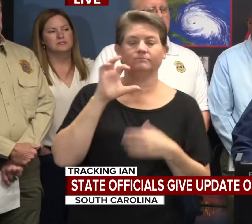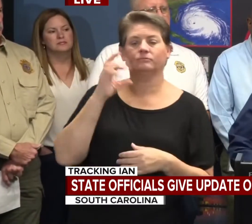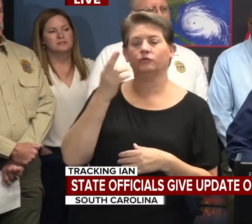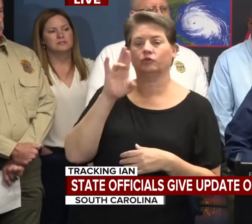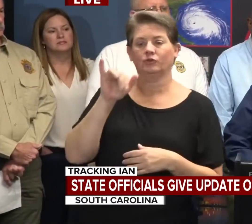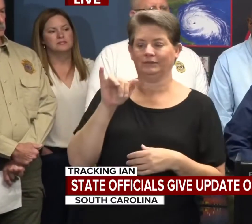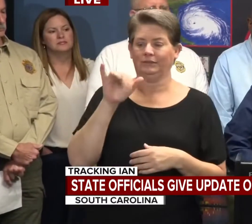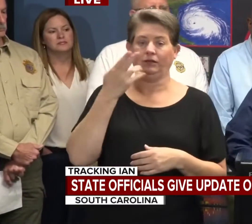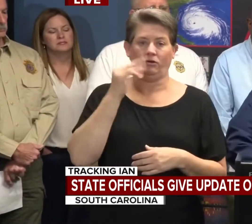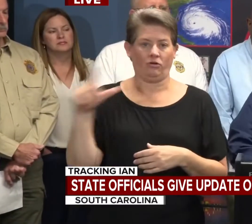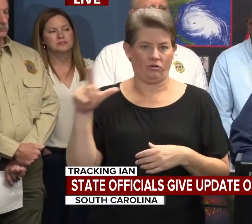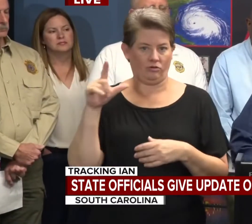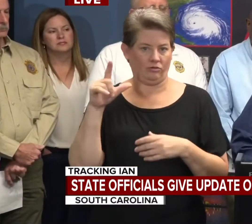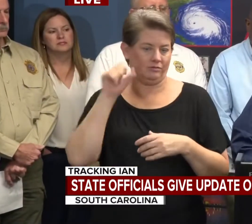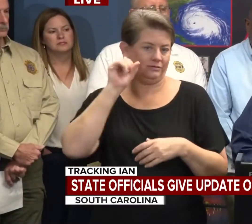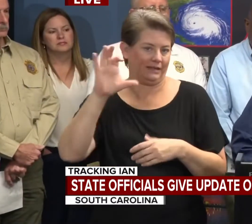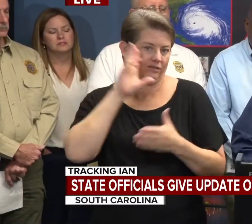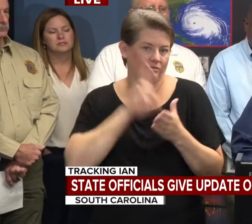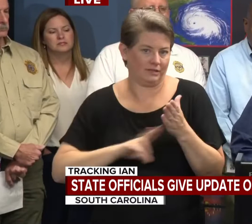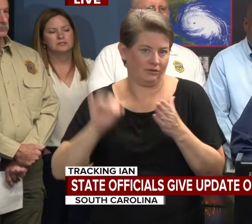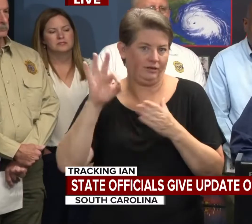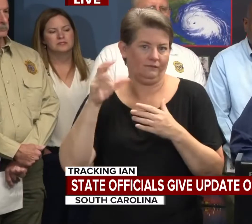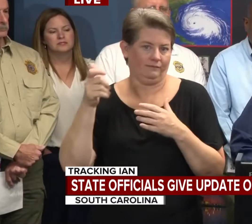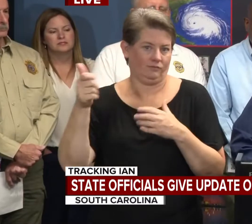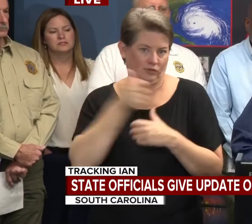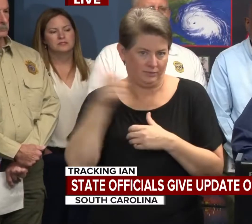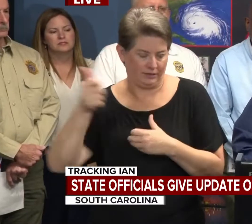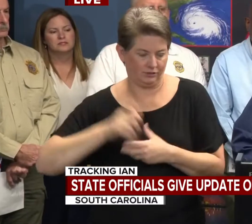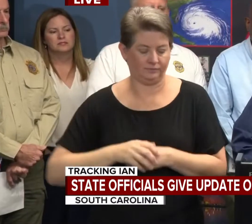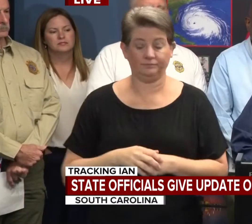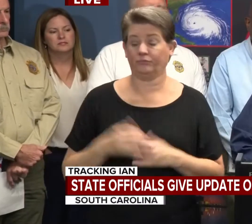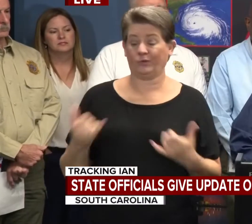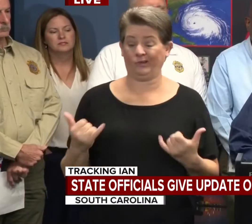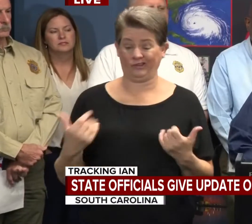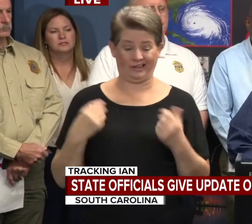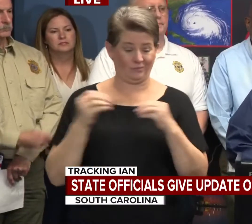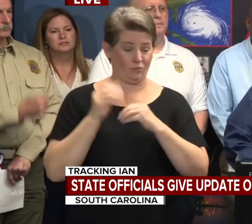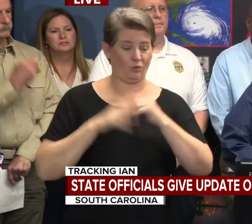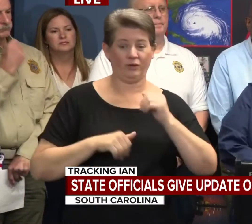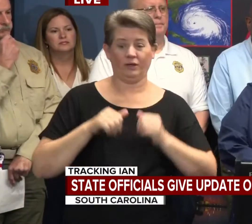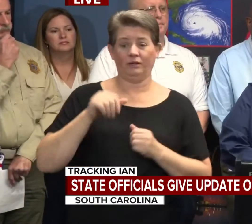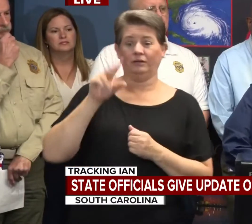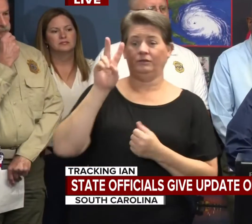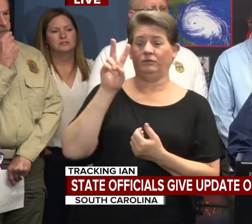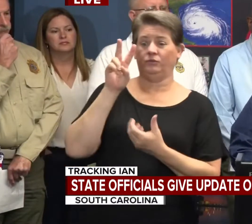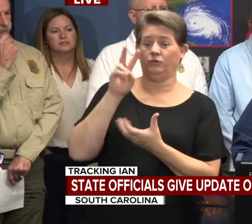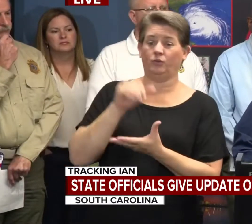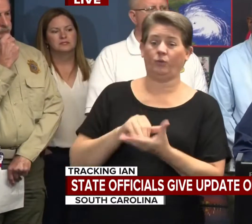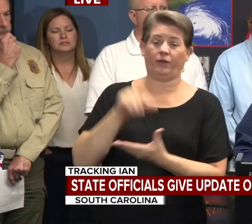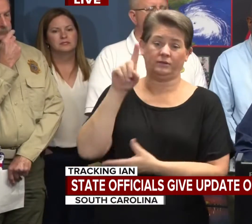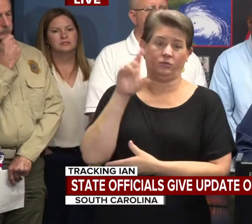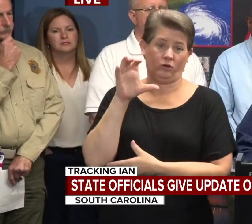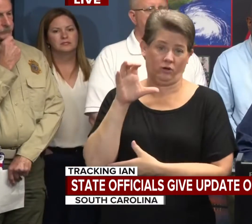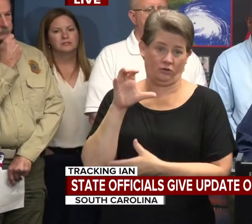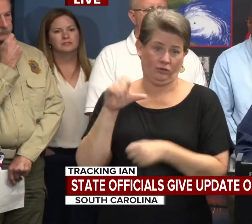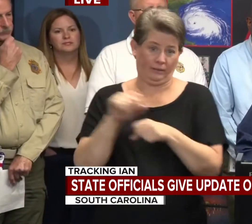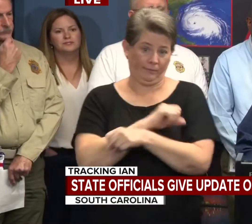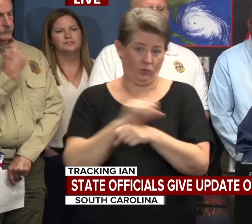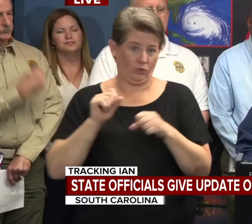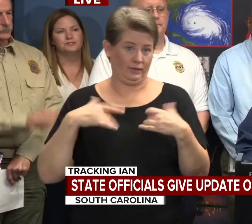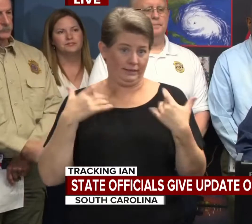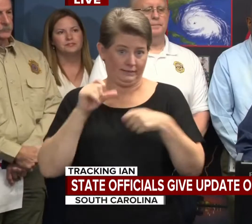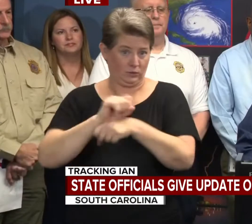Hall, the South Carolina Secretary of Transportation. We currently have more than 2,100 employees working this